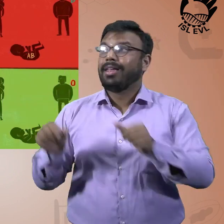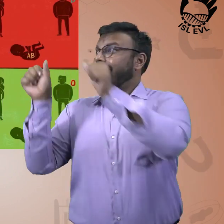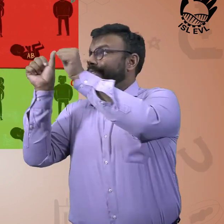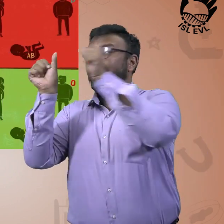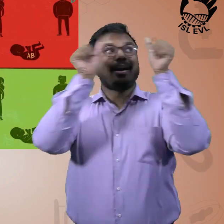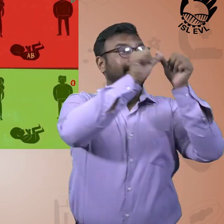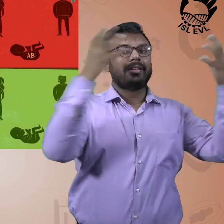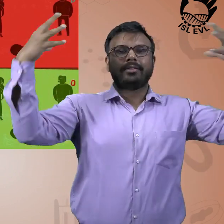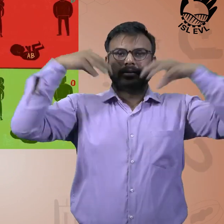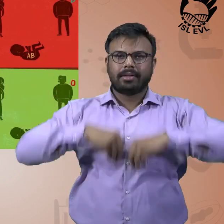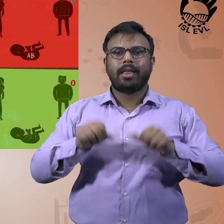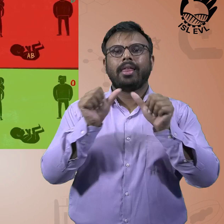it is important to know